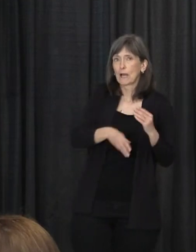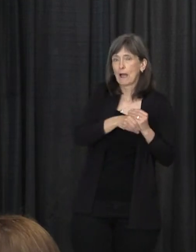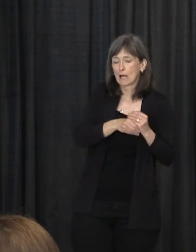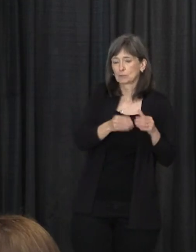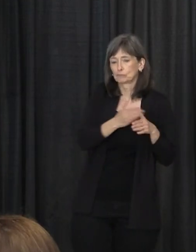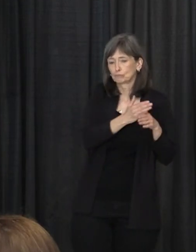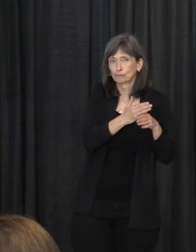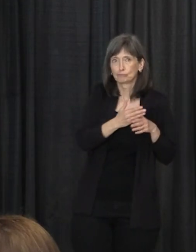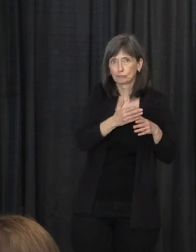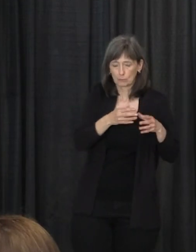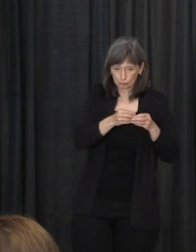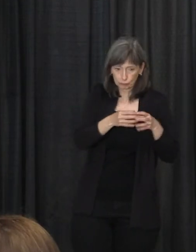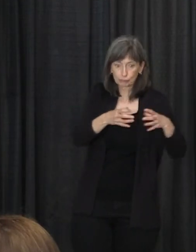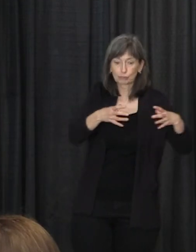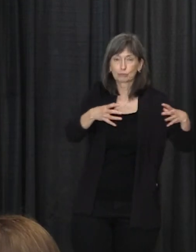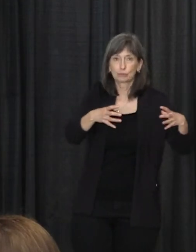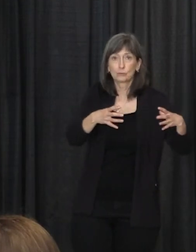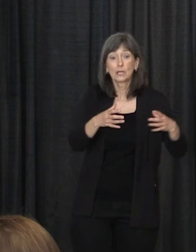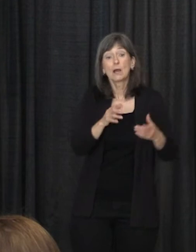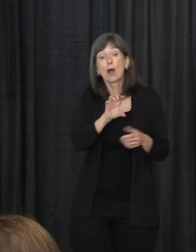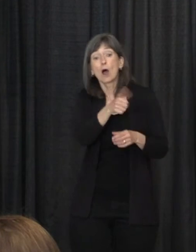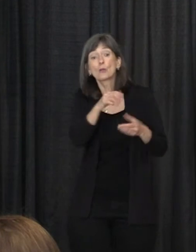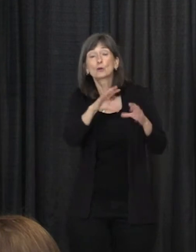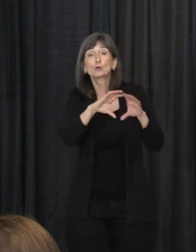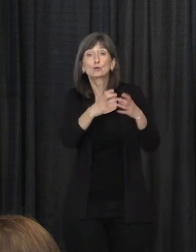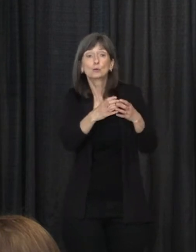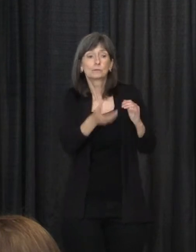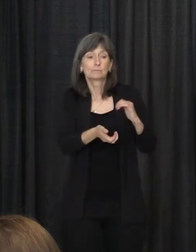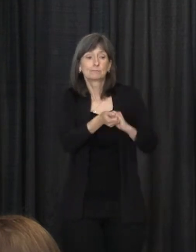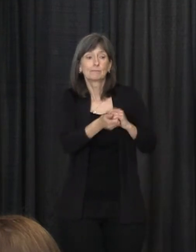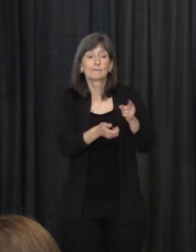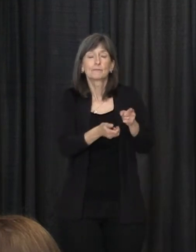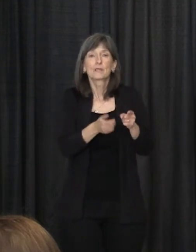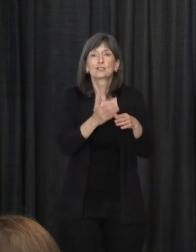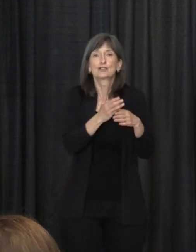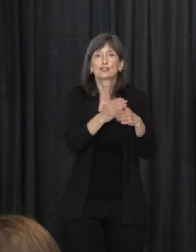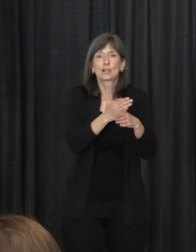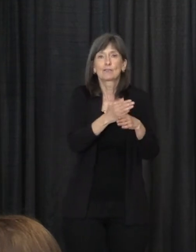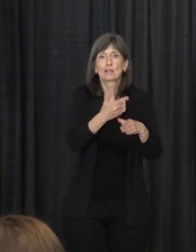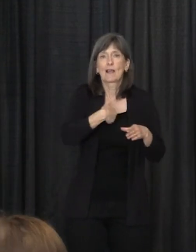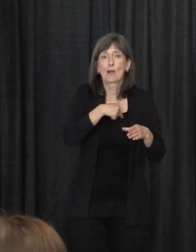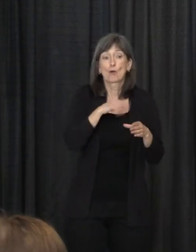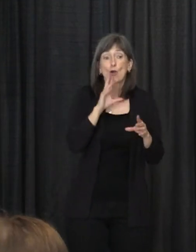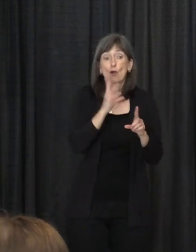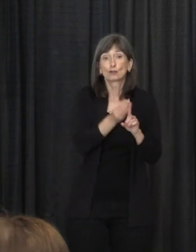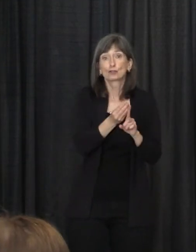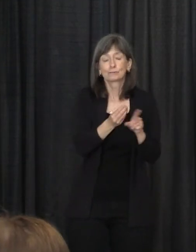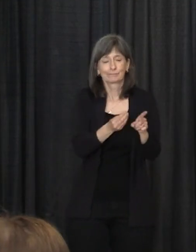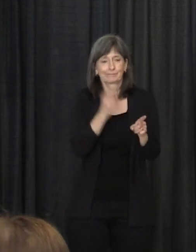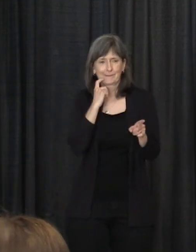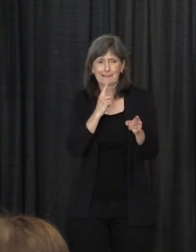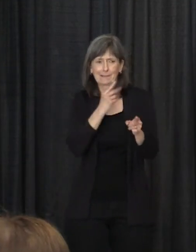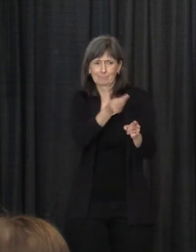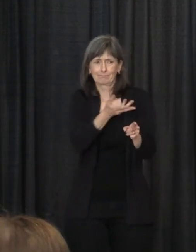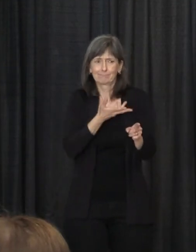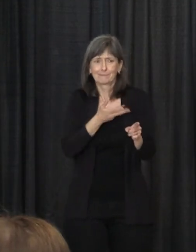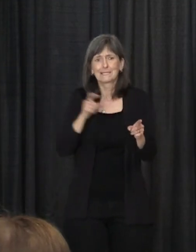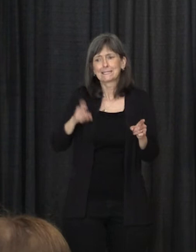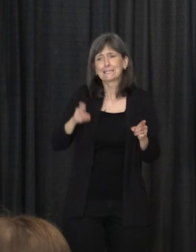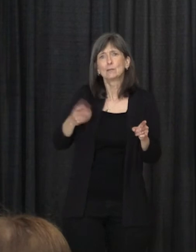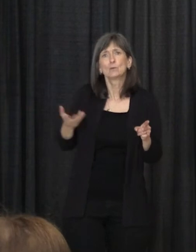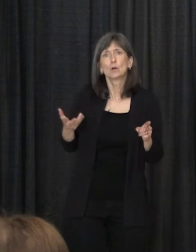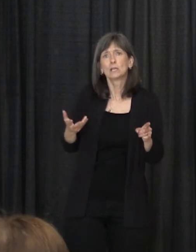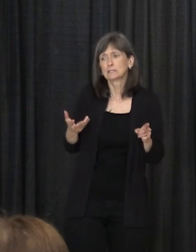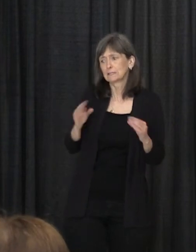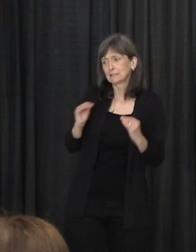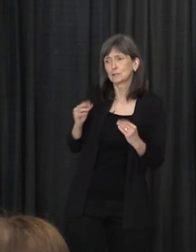and others. The main support they identify for the children of newcomer families is English as a